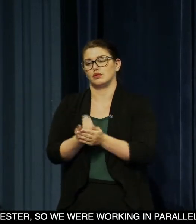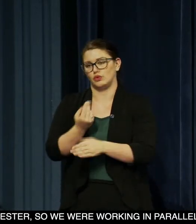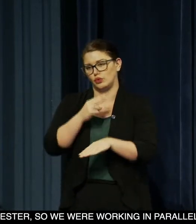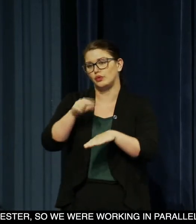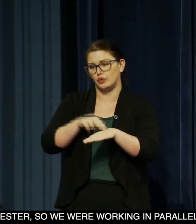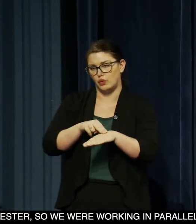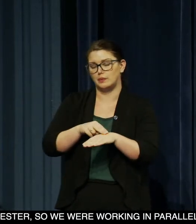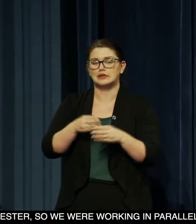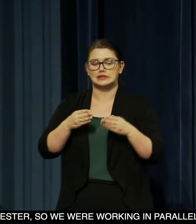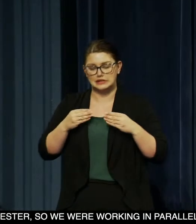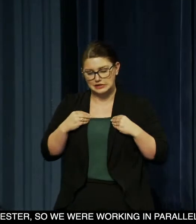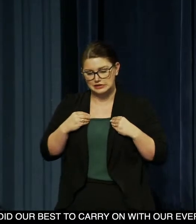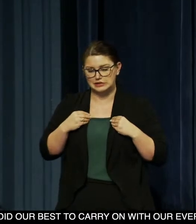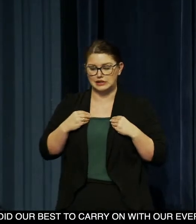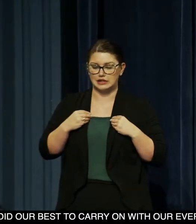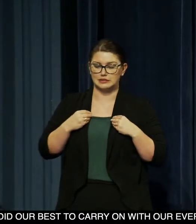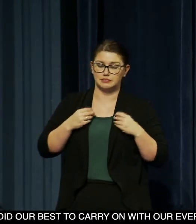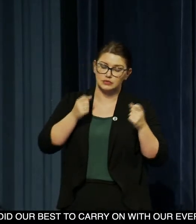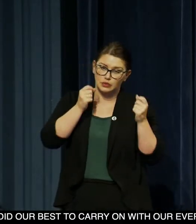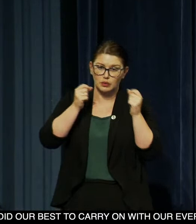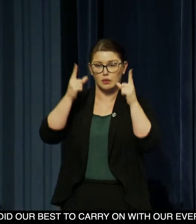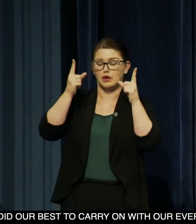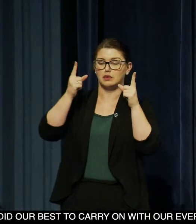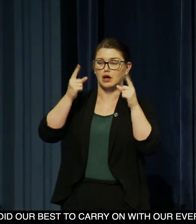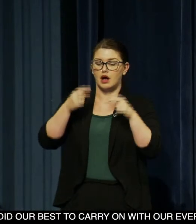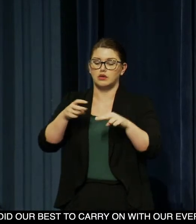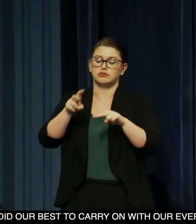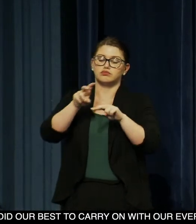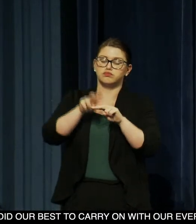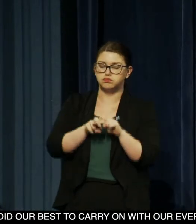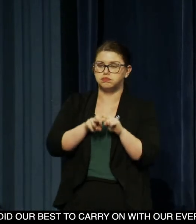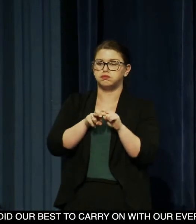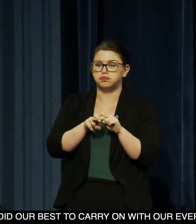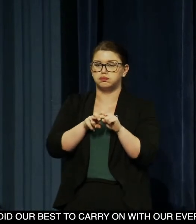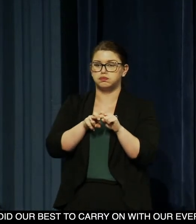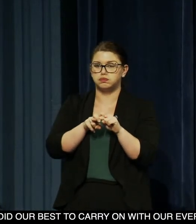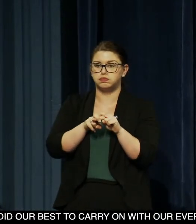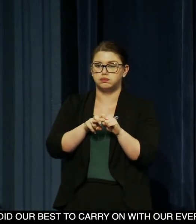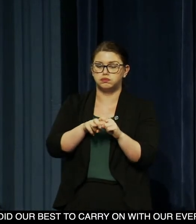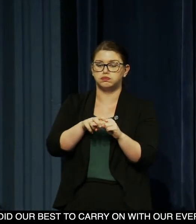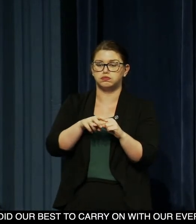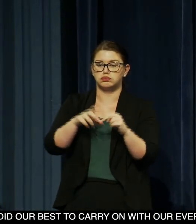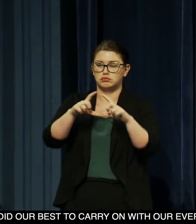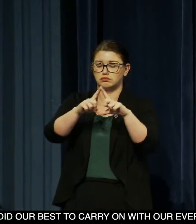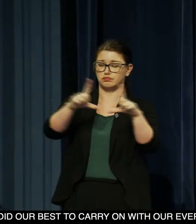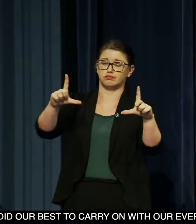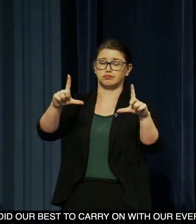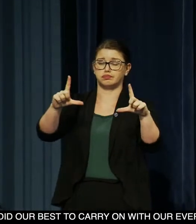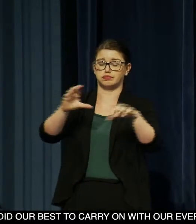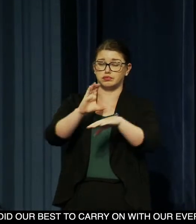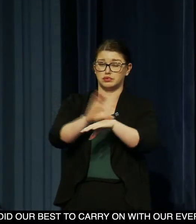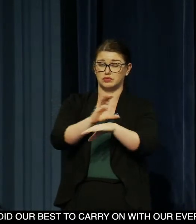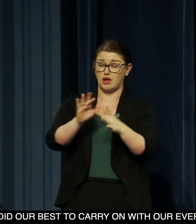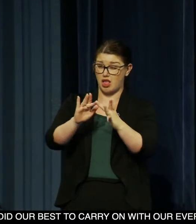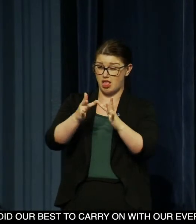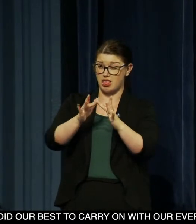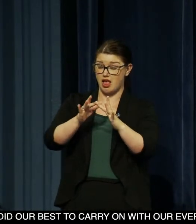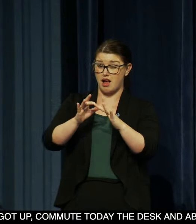We got up, commuted to the desk, and absorbed as much information as we could in our virtual